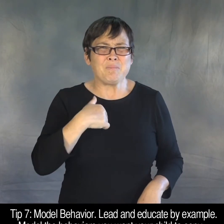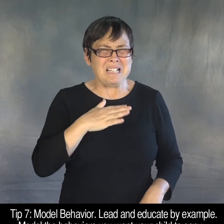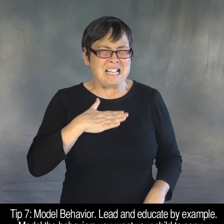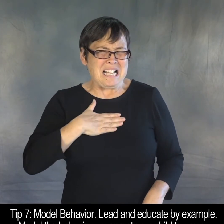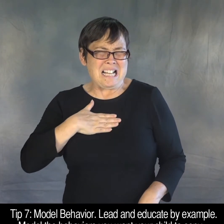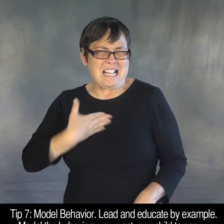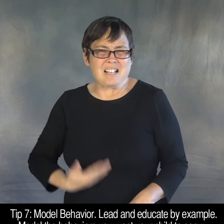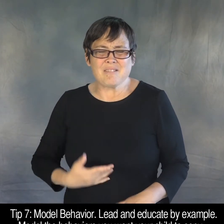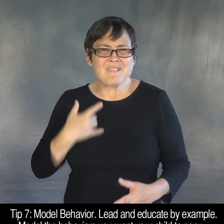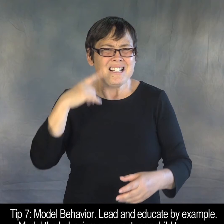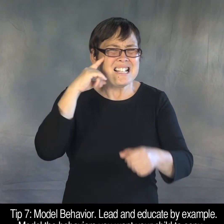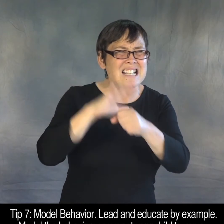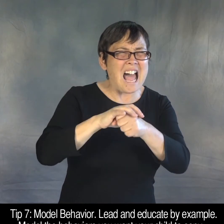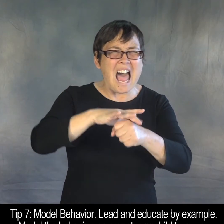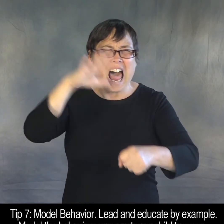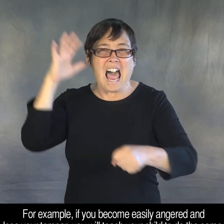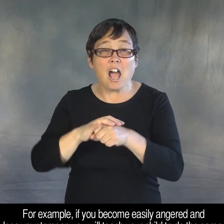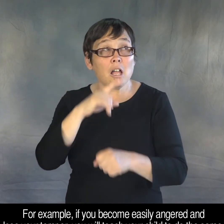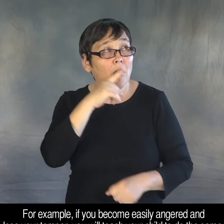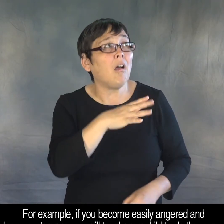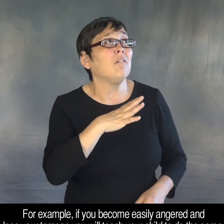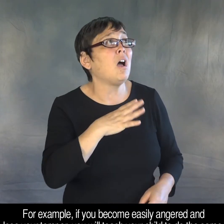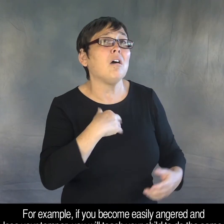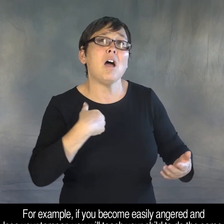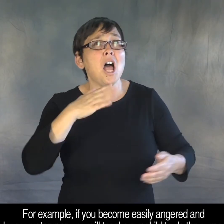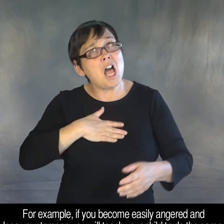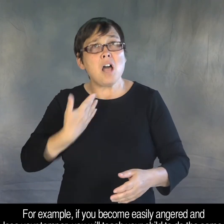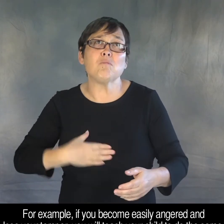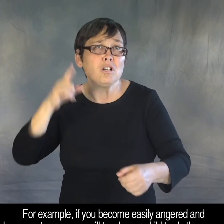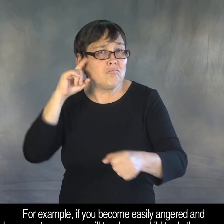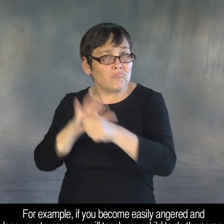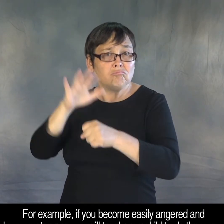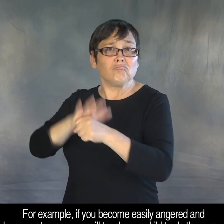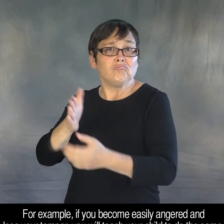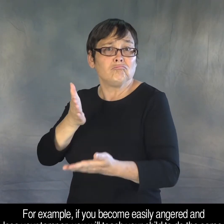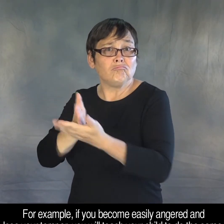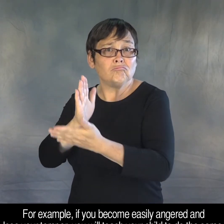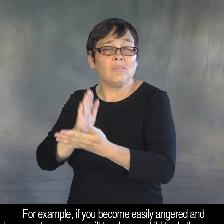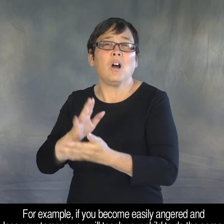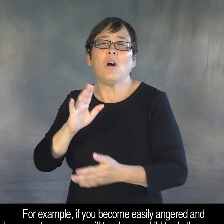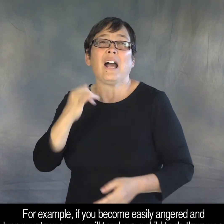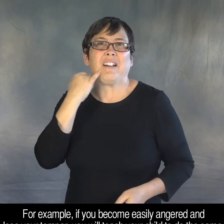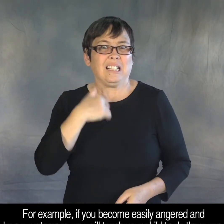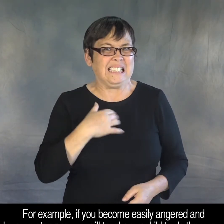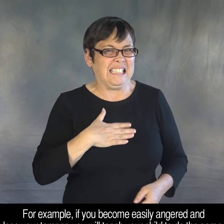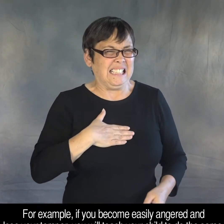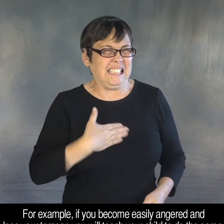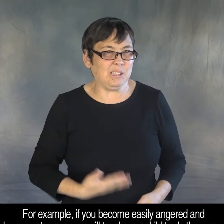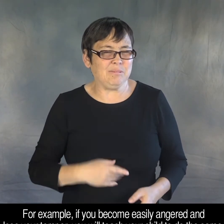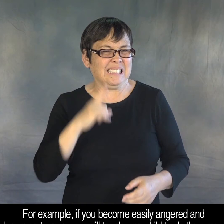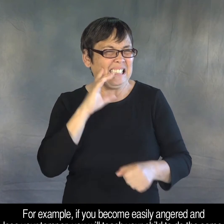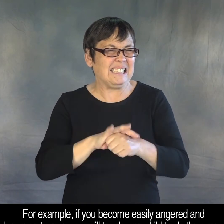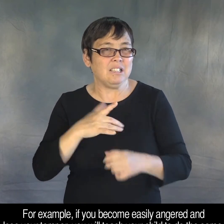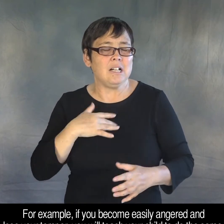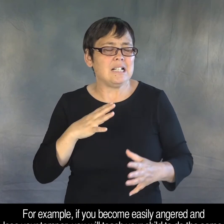want your child to copy. For example, if you become easily angered and lose your temper, you will teach your child to do the same.